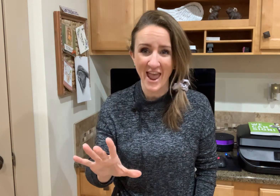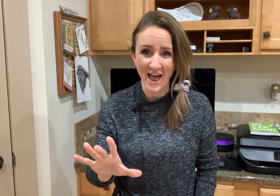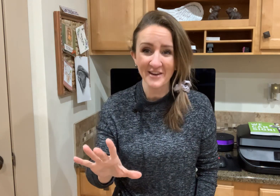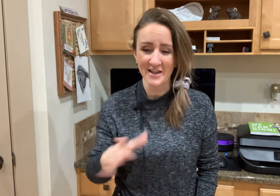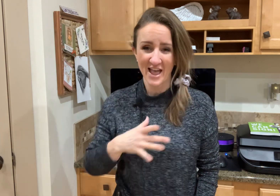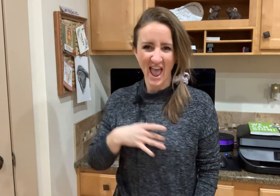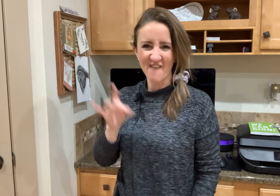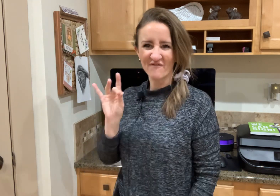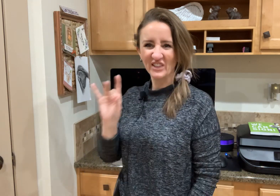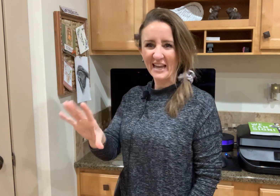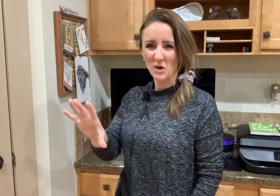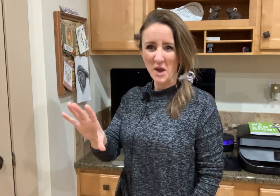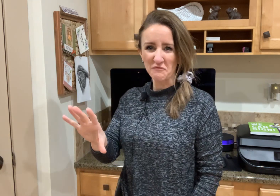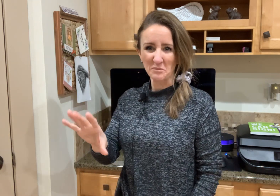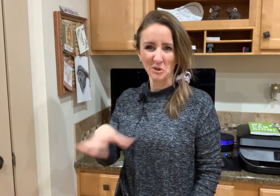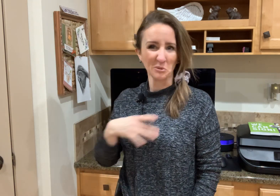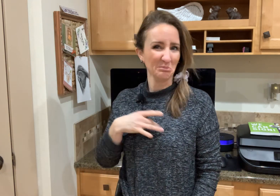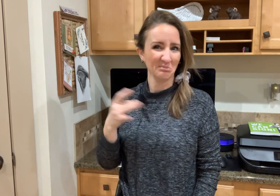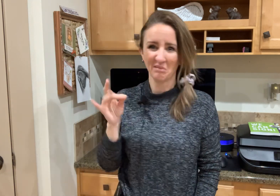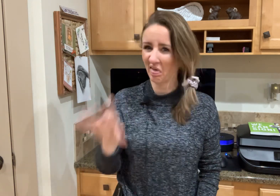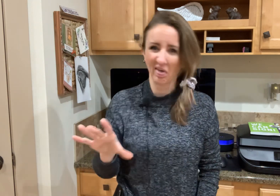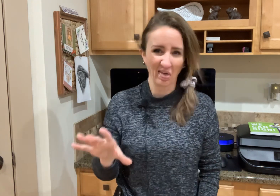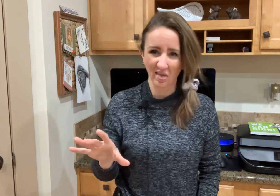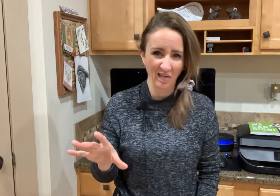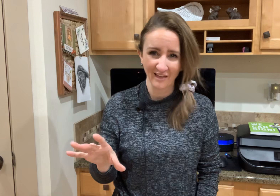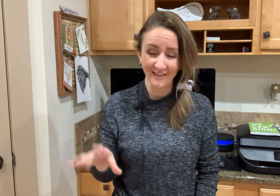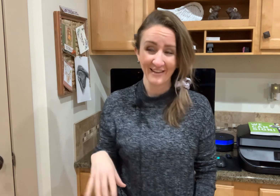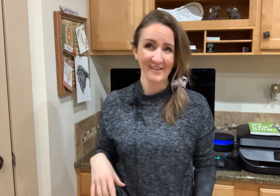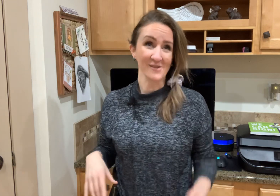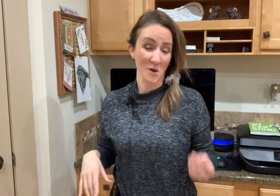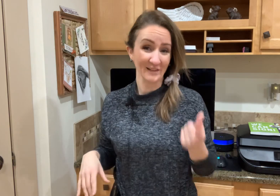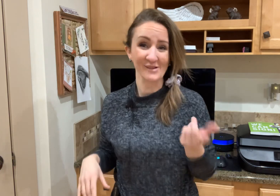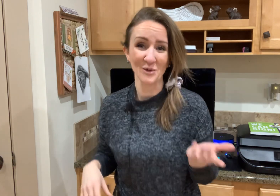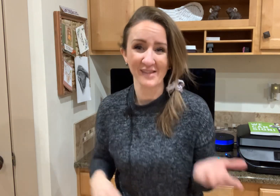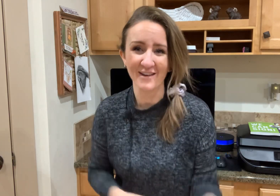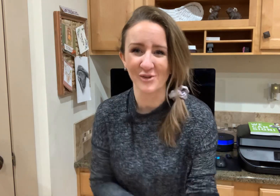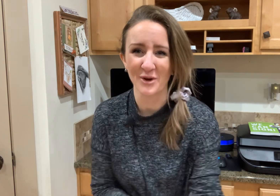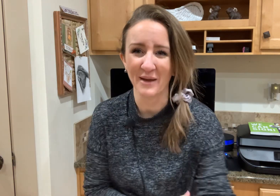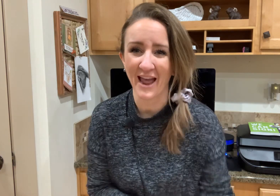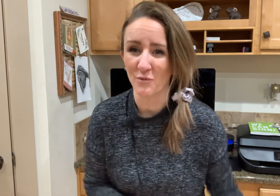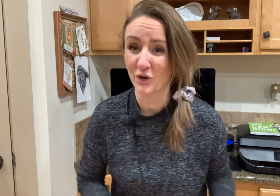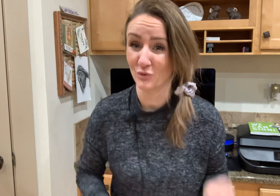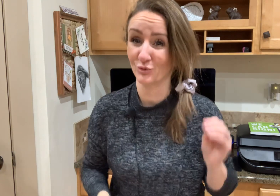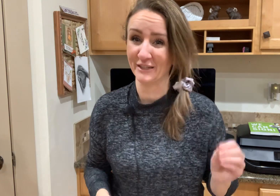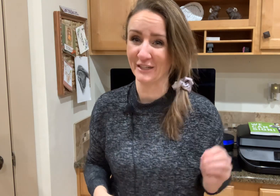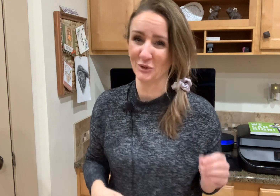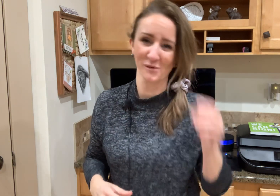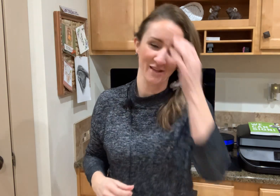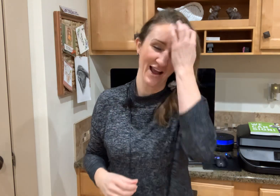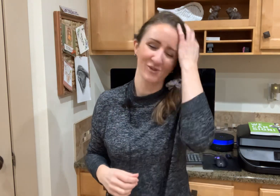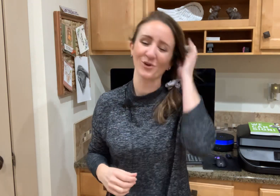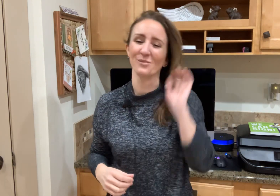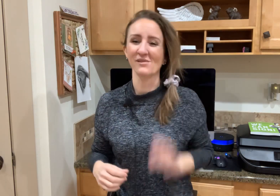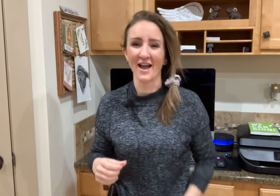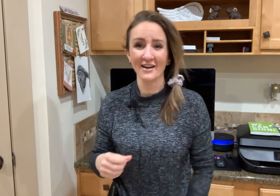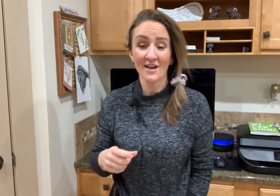hand and flick it away from you. So let's use ice cream again. We're going to really use the ice cream sign.